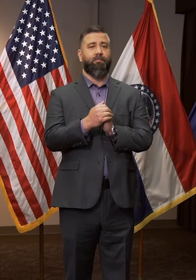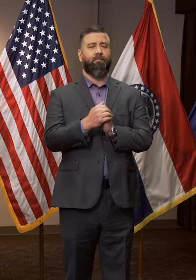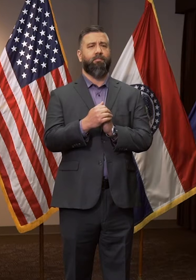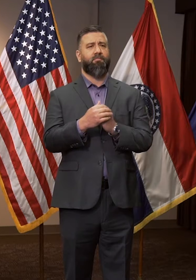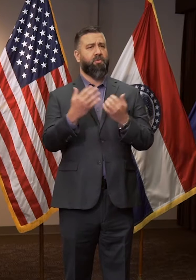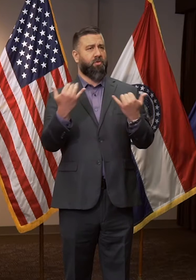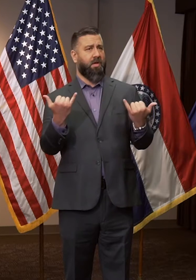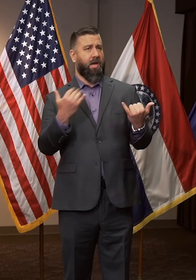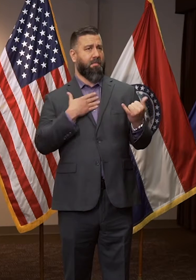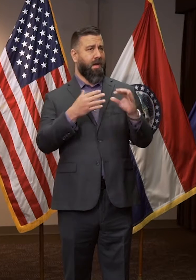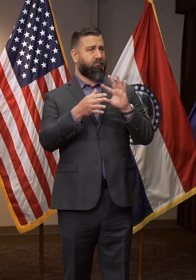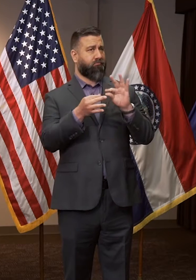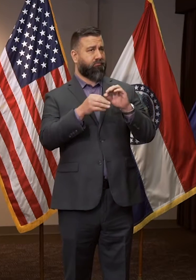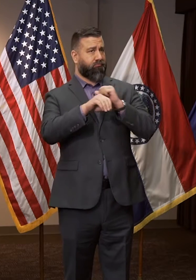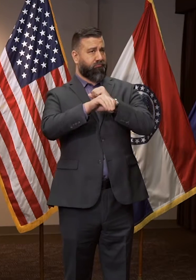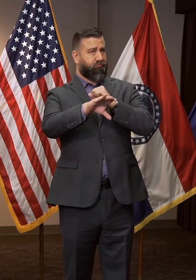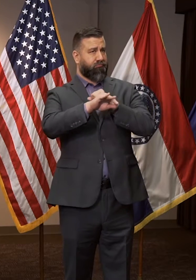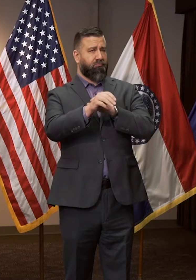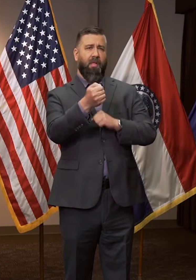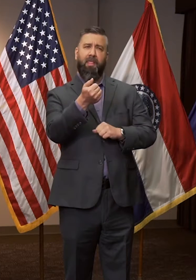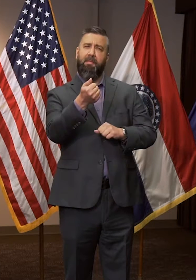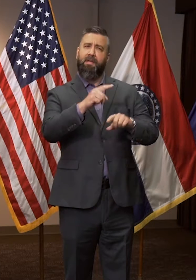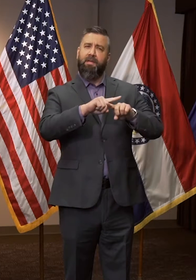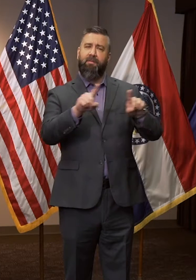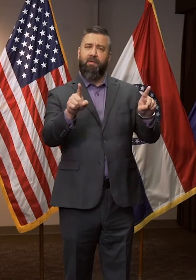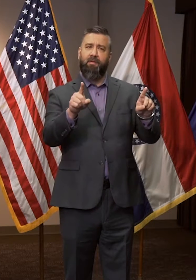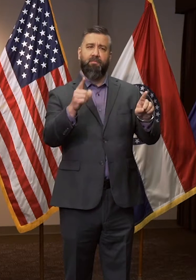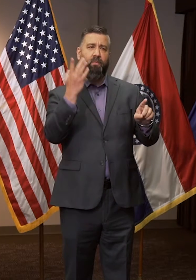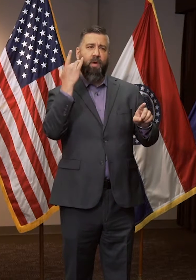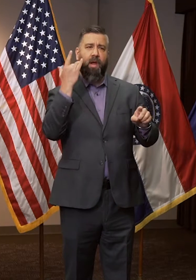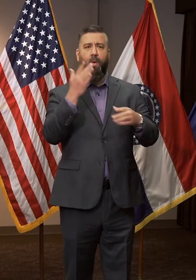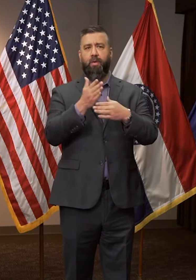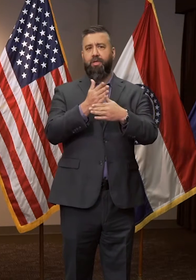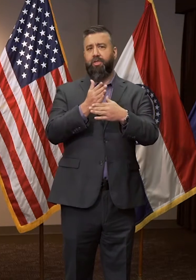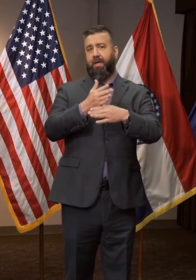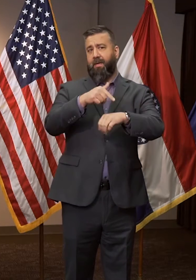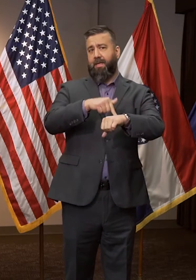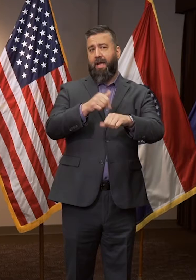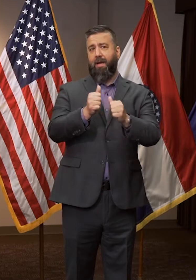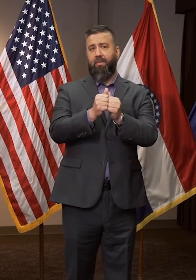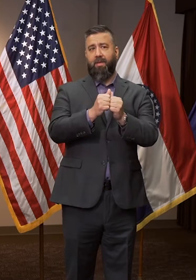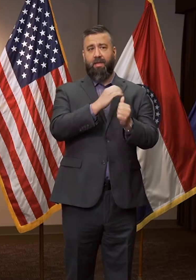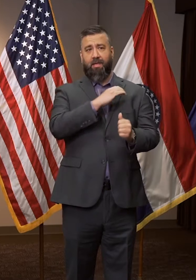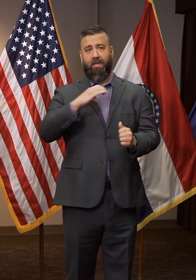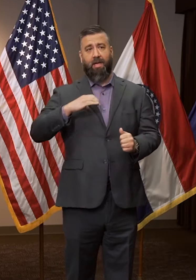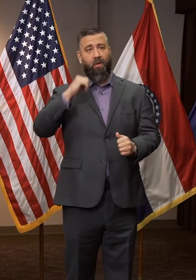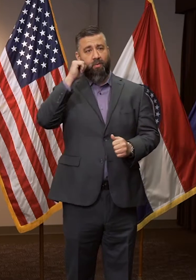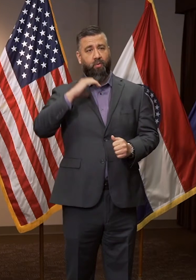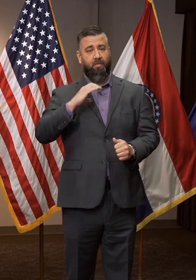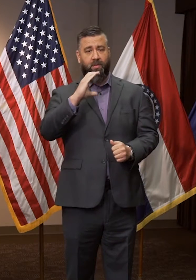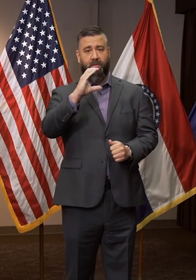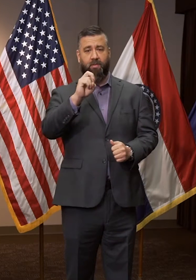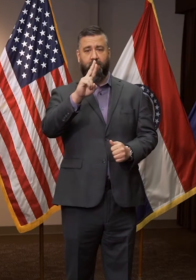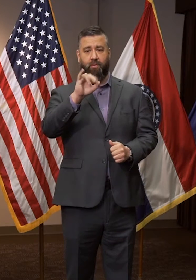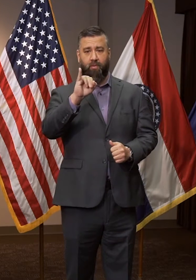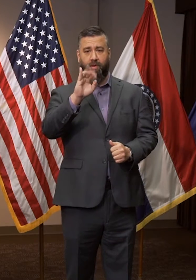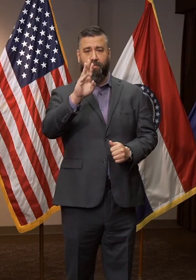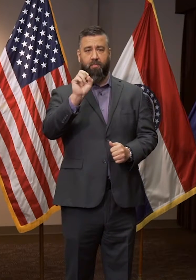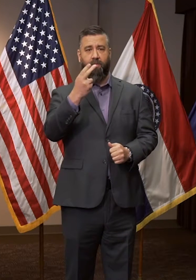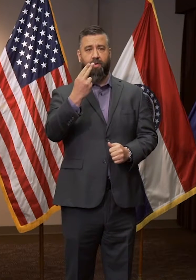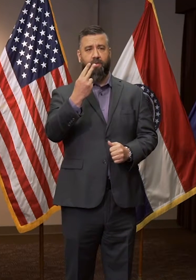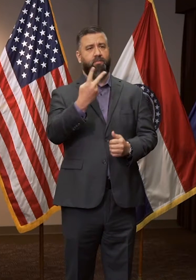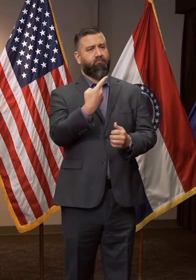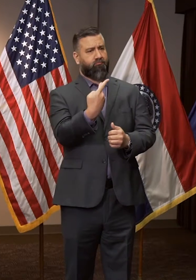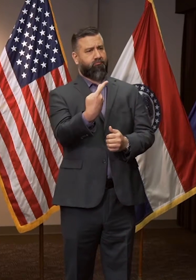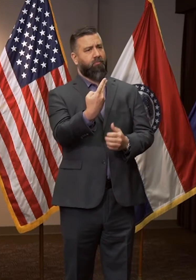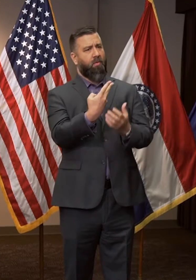I'm doing my briefing a bit differently today so that I can share this time with Congresswoman Cori Bush. We both wanted to share our concerns